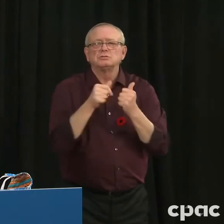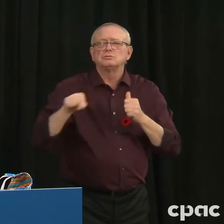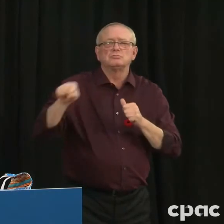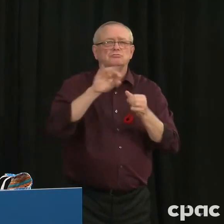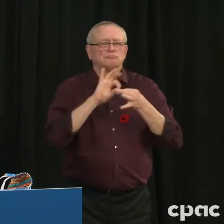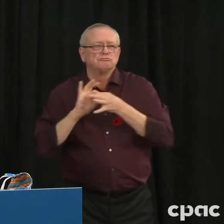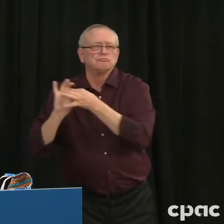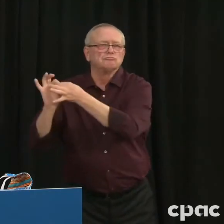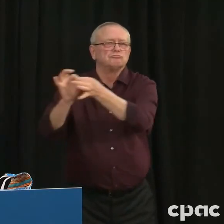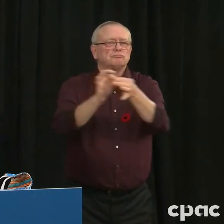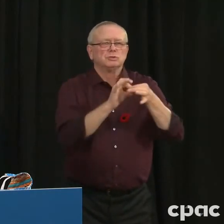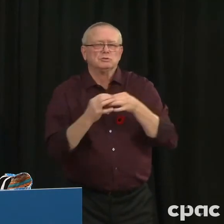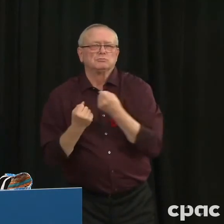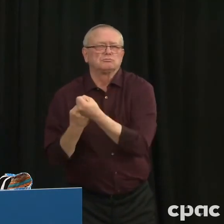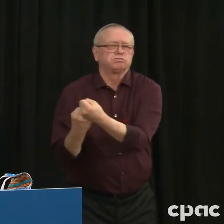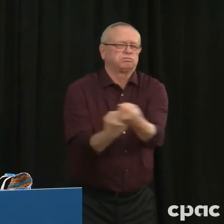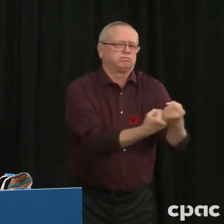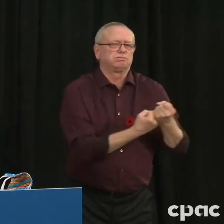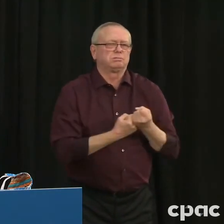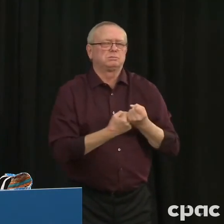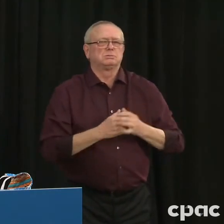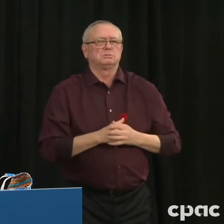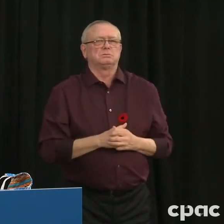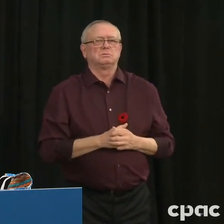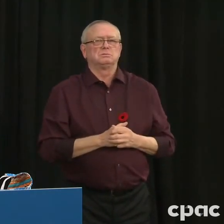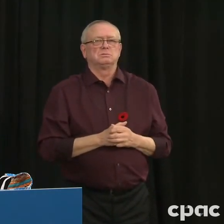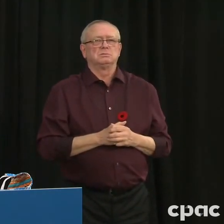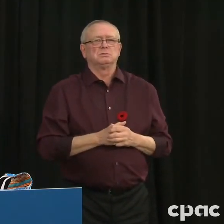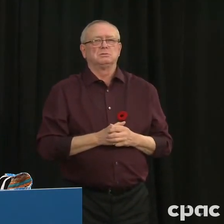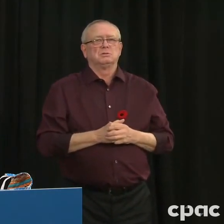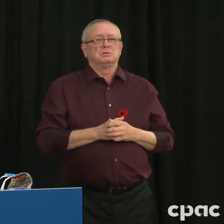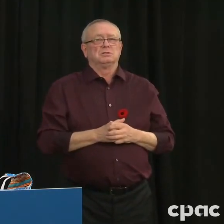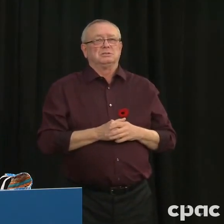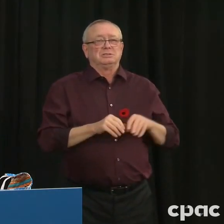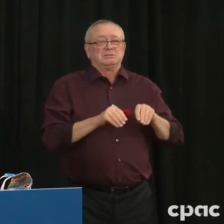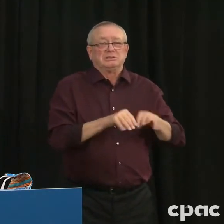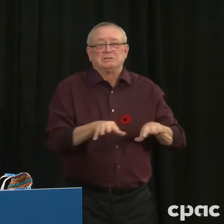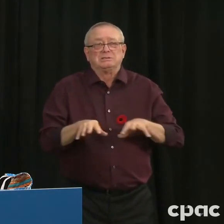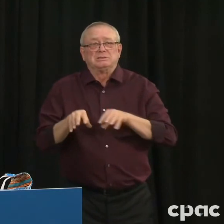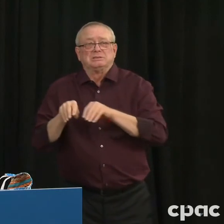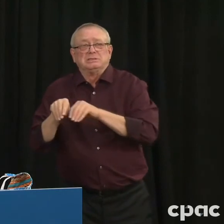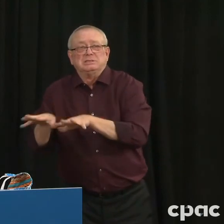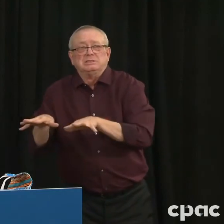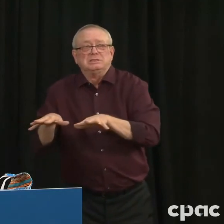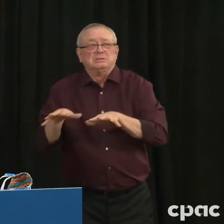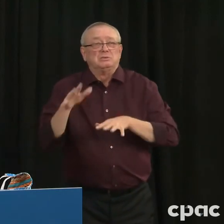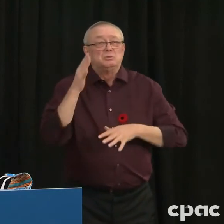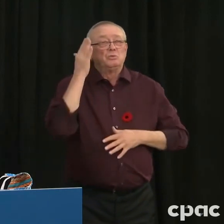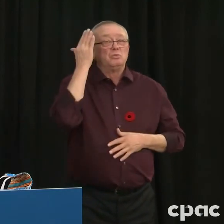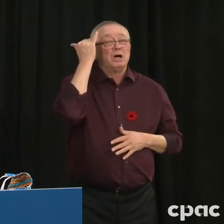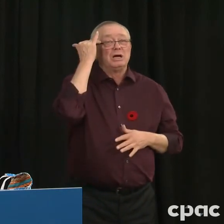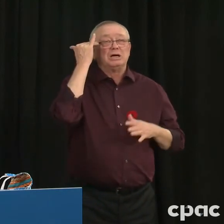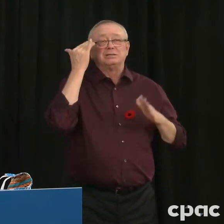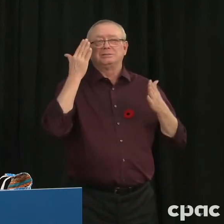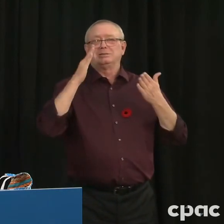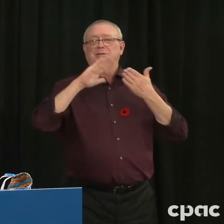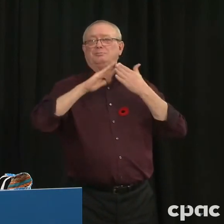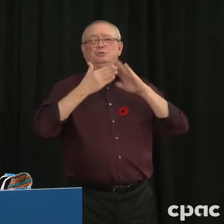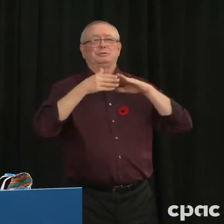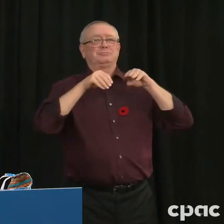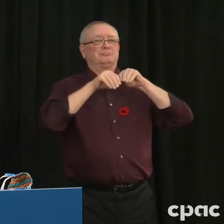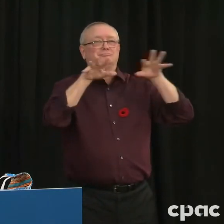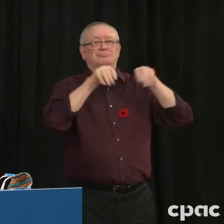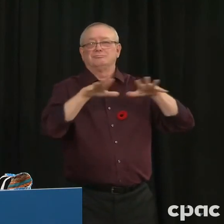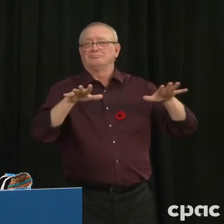spread to this population is a reflection of the larger community spread that we are seeing, and another reminder that we must protect each